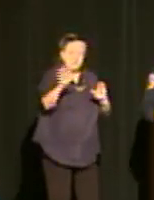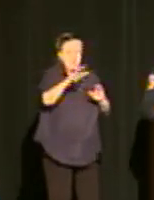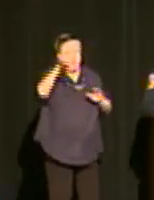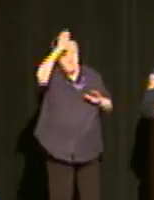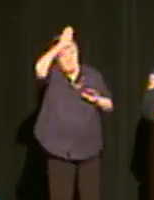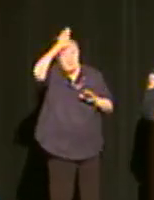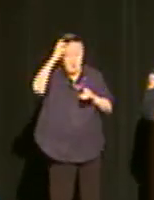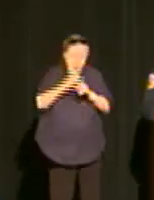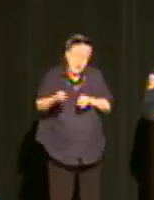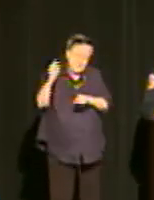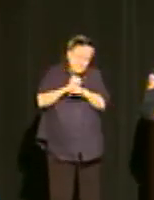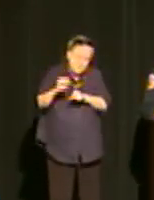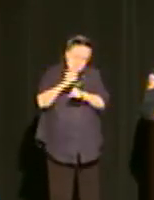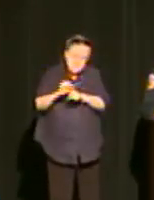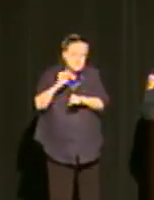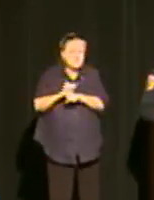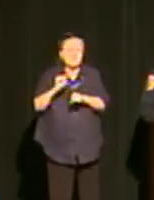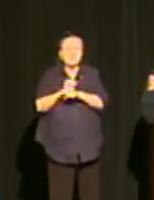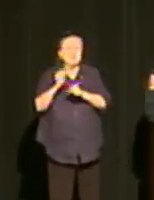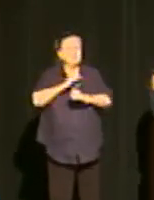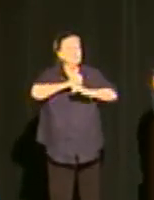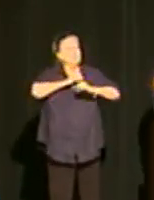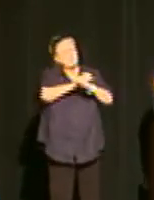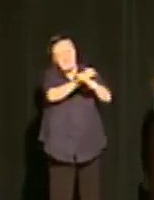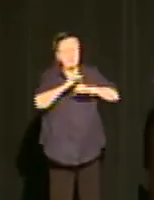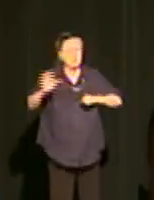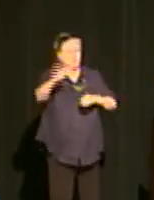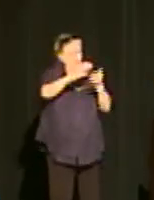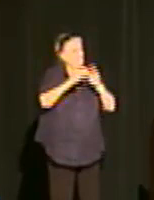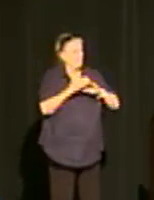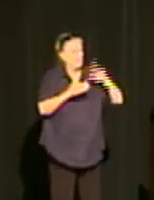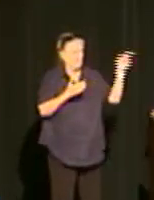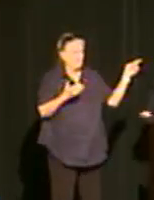firefighters hard at work to protect your community.